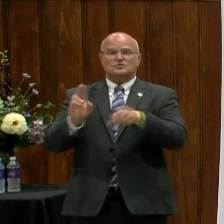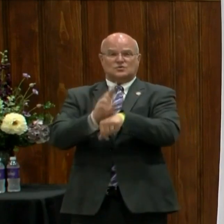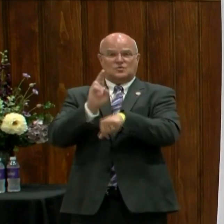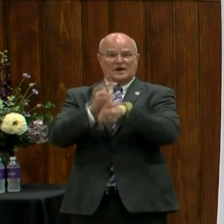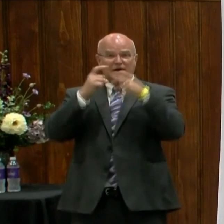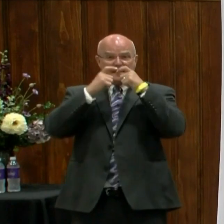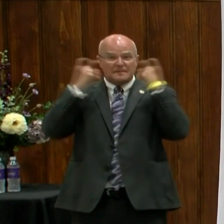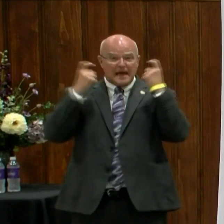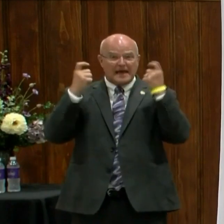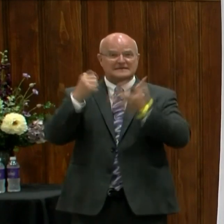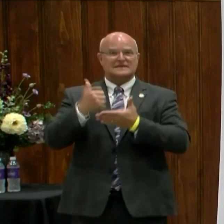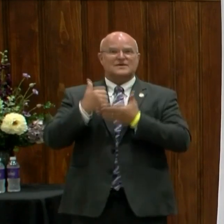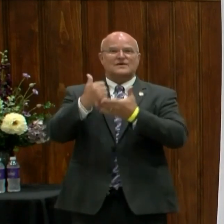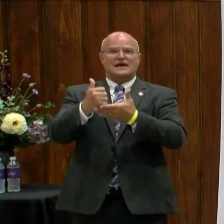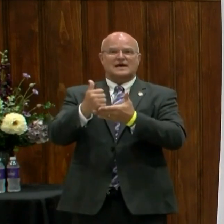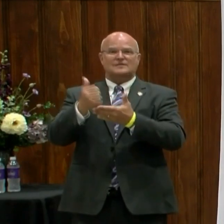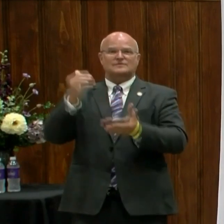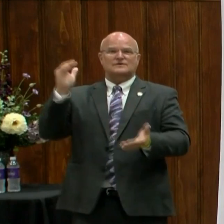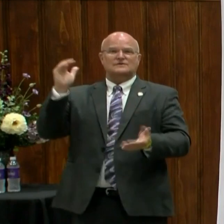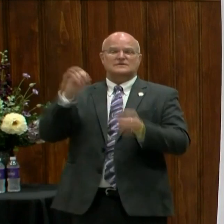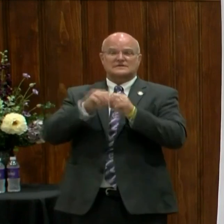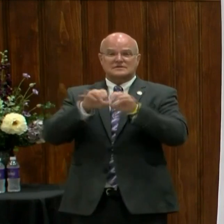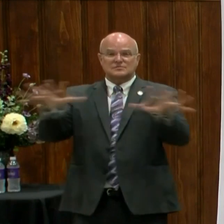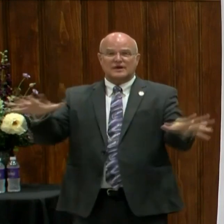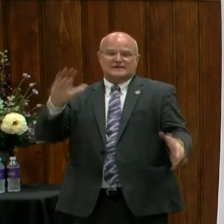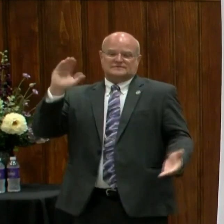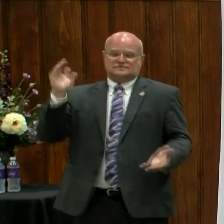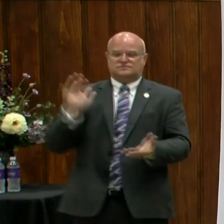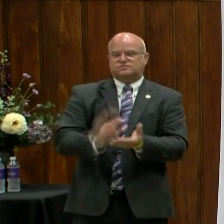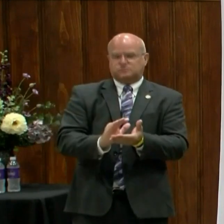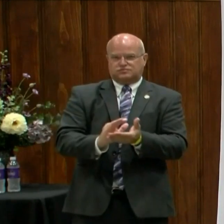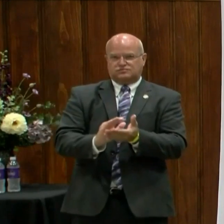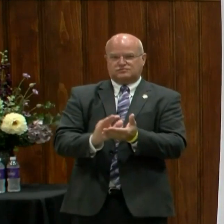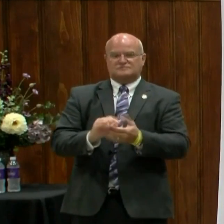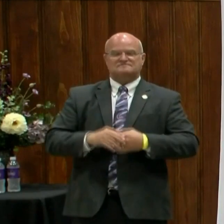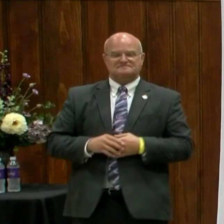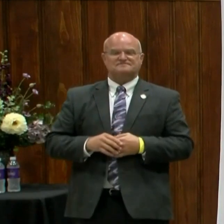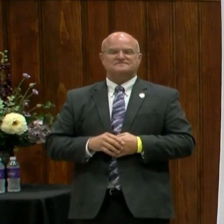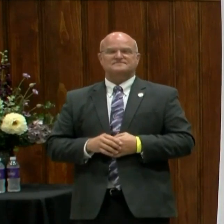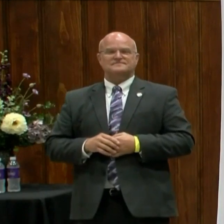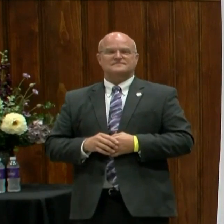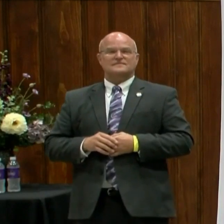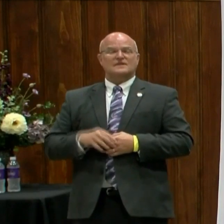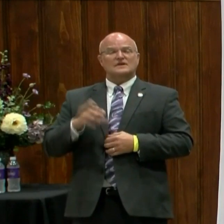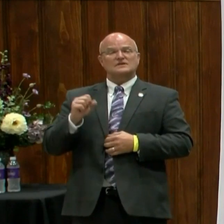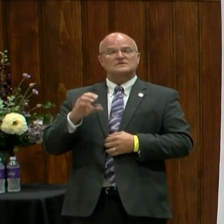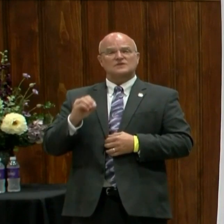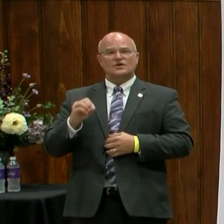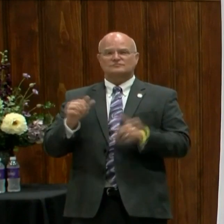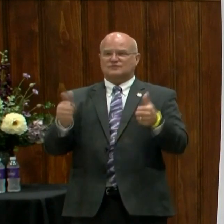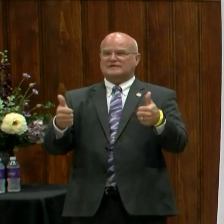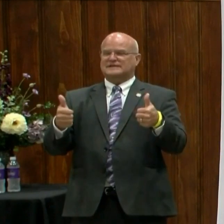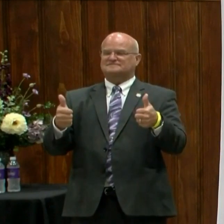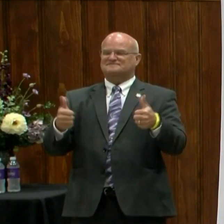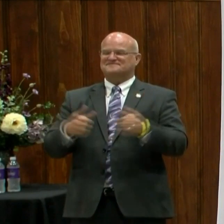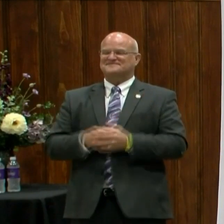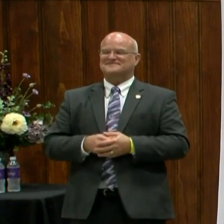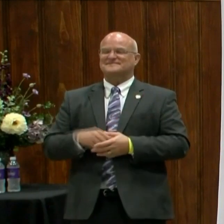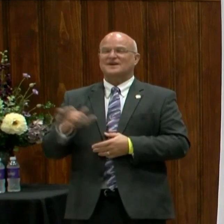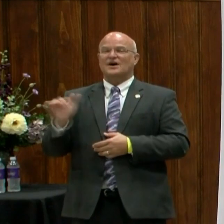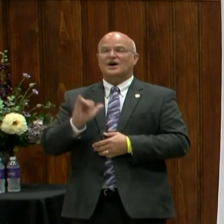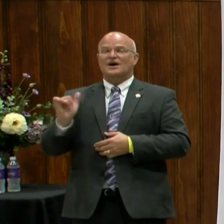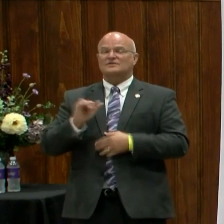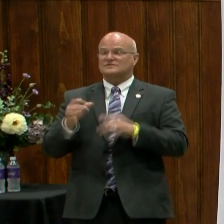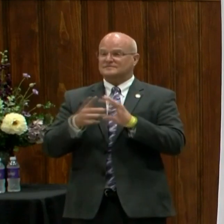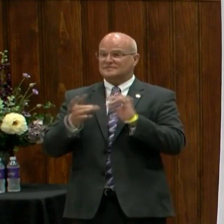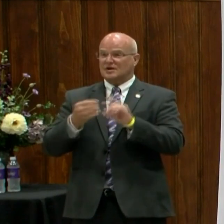of masks that will help reduce the spread of COVID-19. So well done. I also wanted to